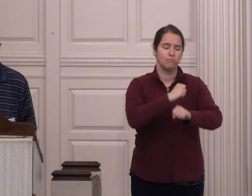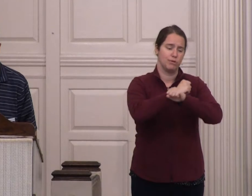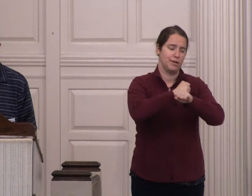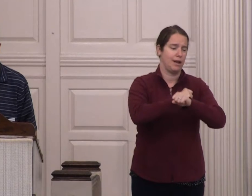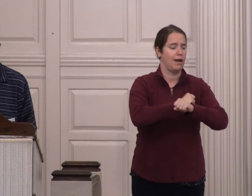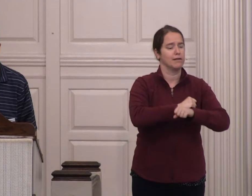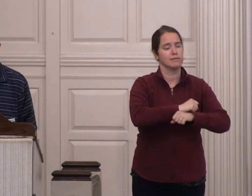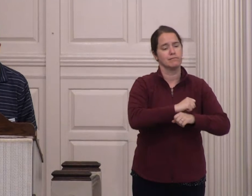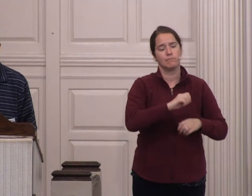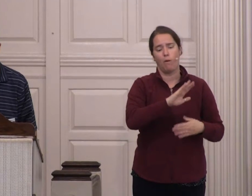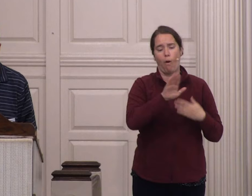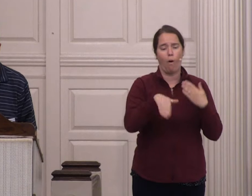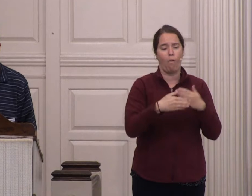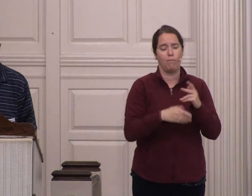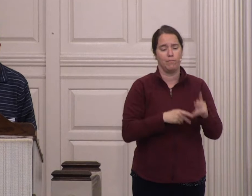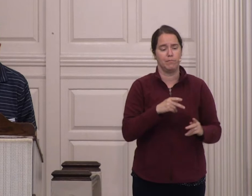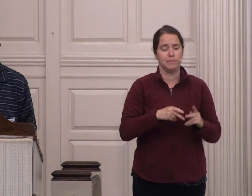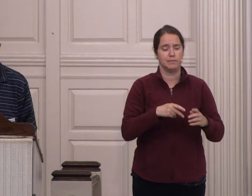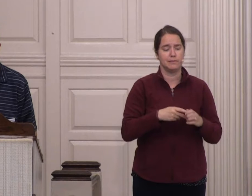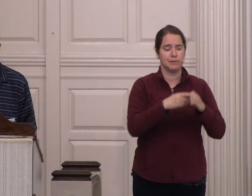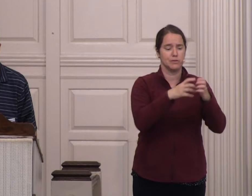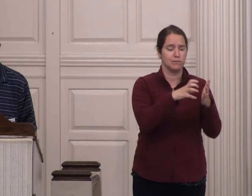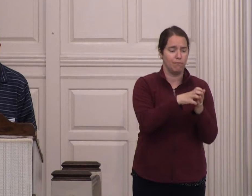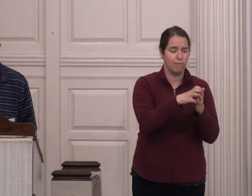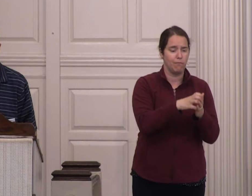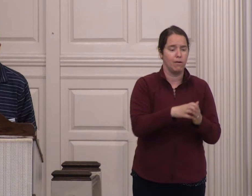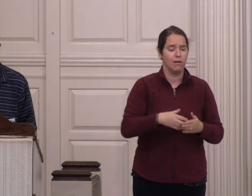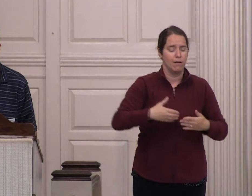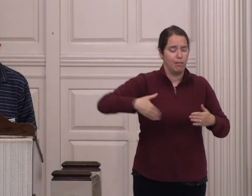the unborn, let us pray to the Lord.